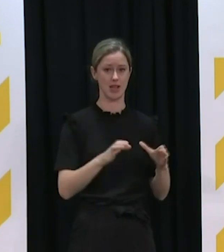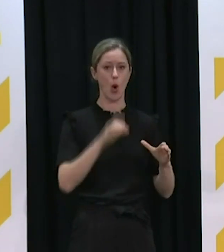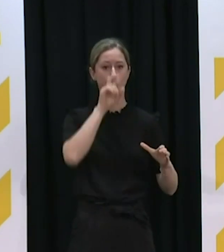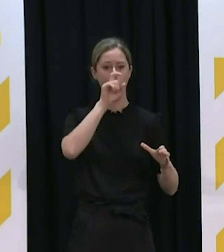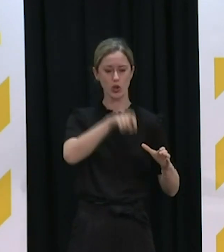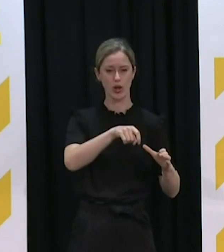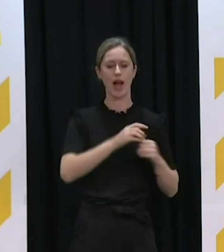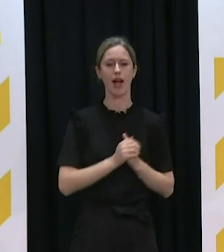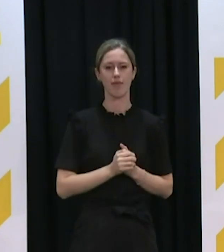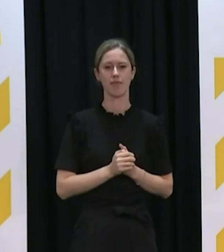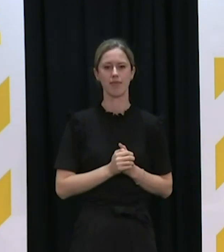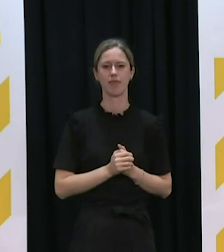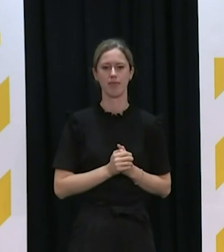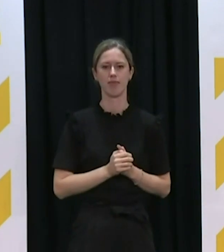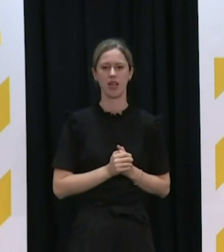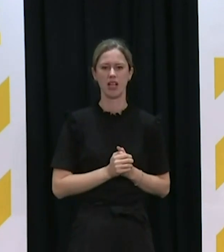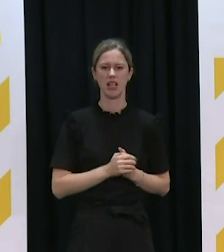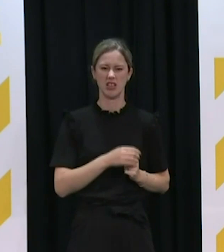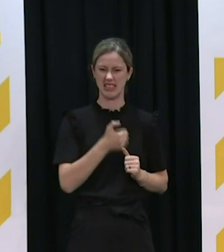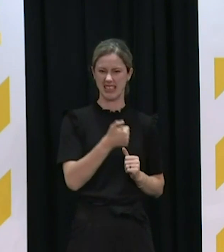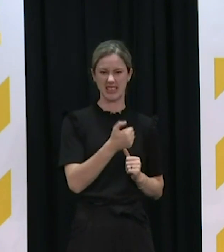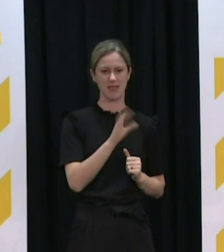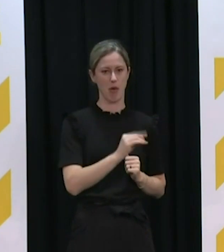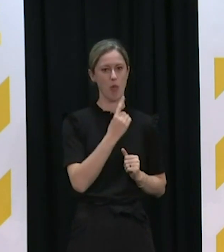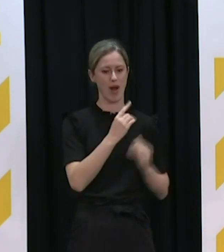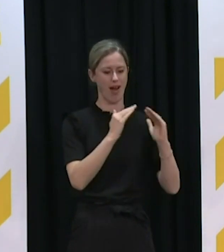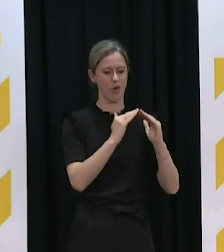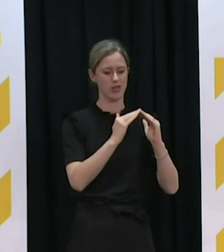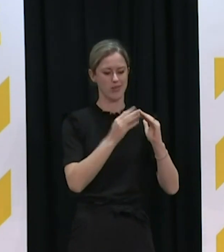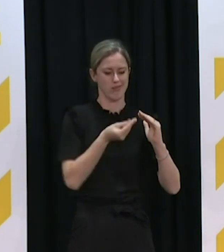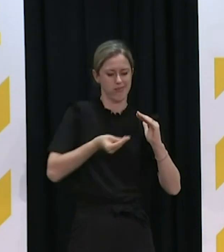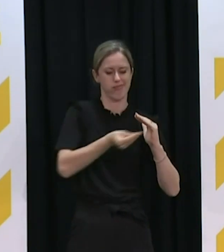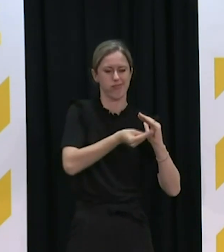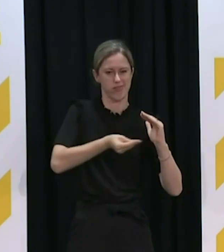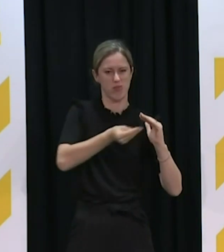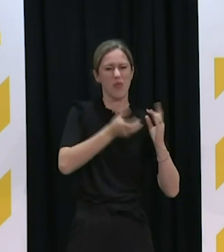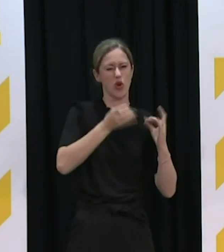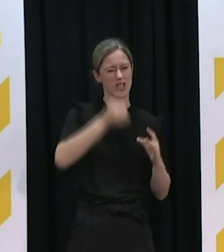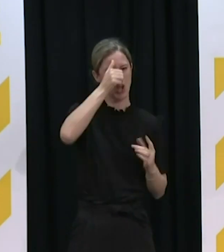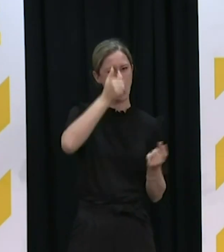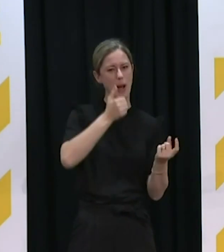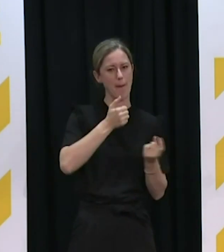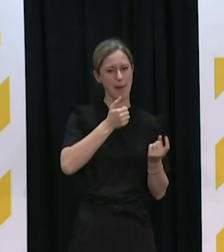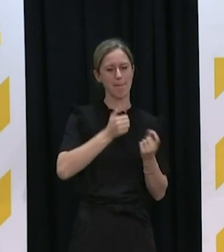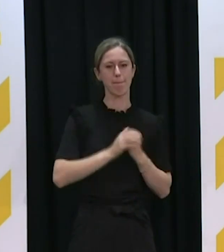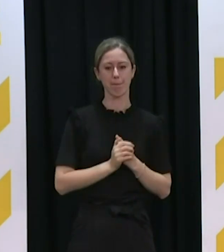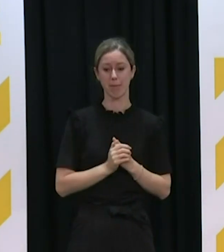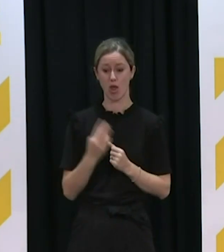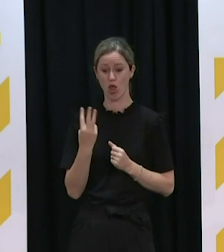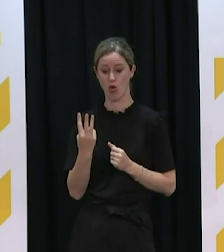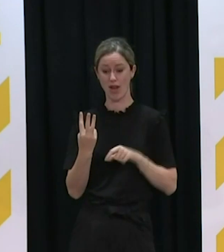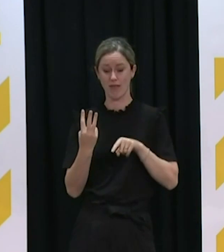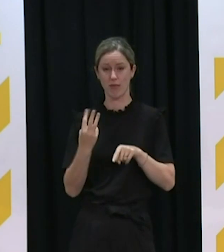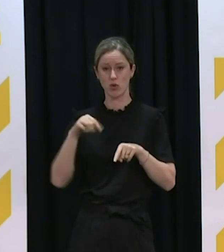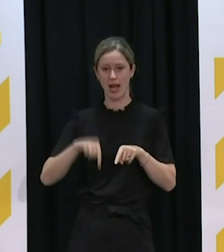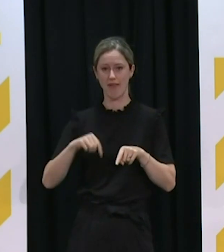Otorohanga. That includes 6 in one household who were known contacts. 3 of today's